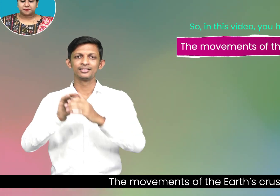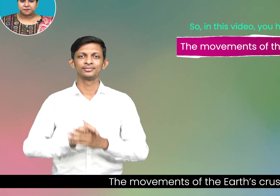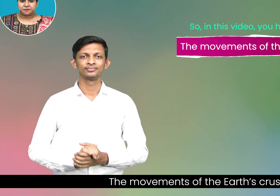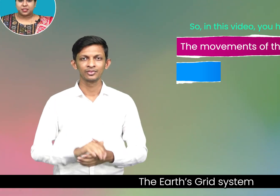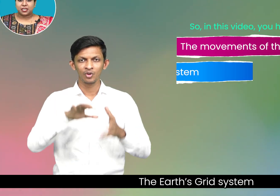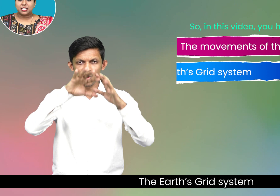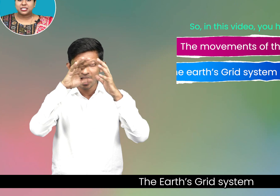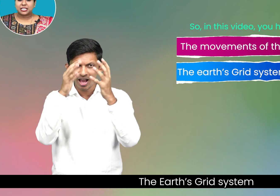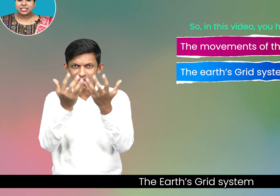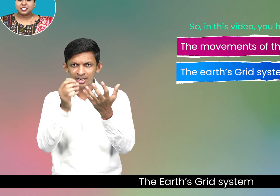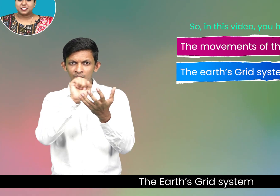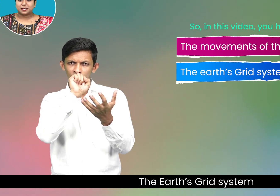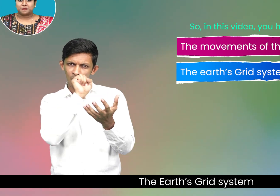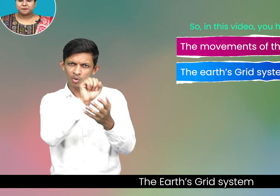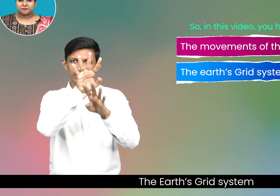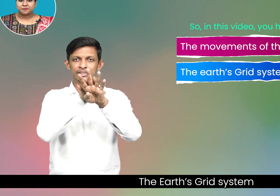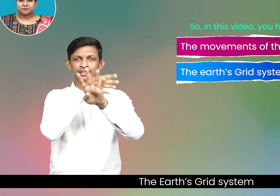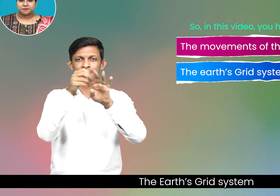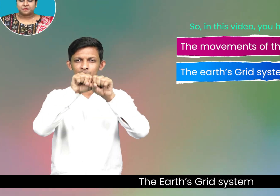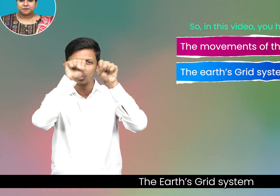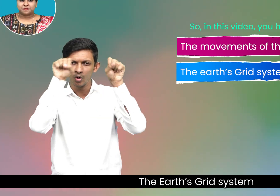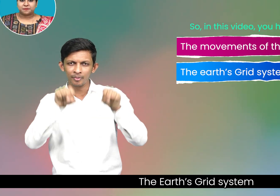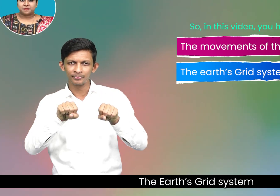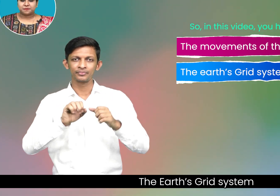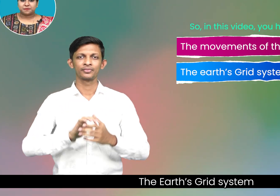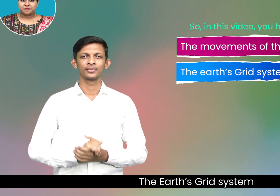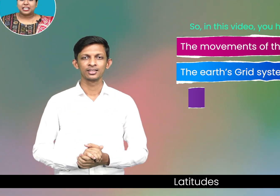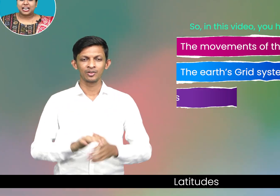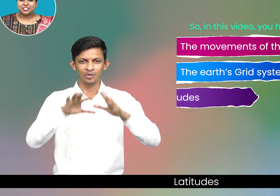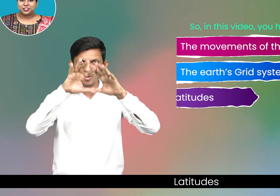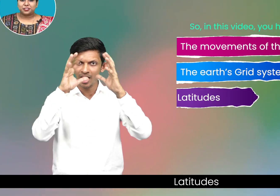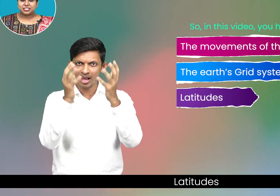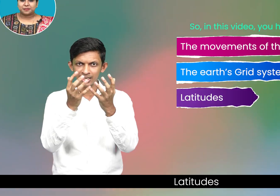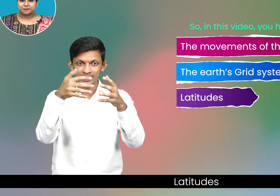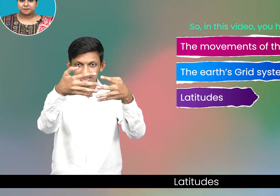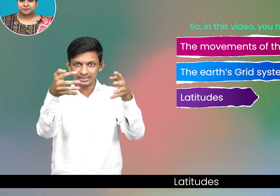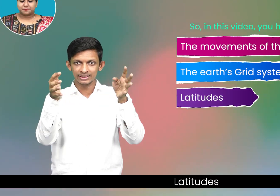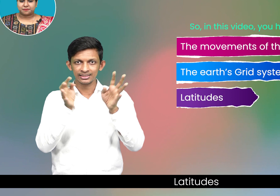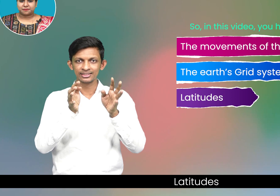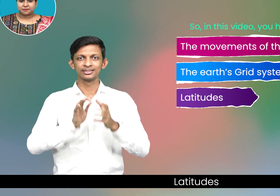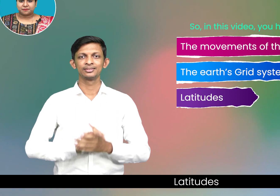The Earth's grid system, latitudes,